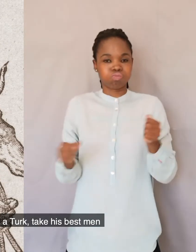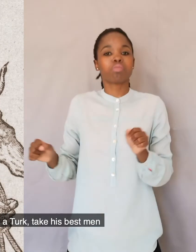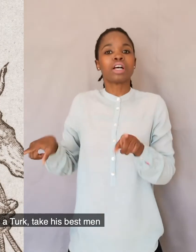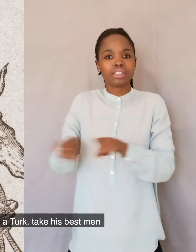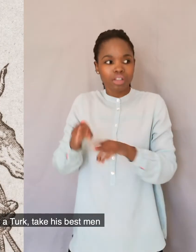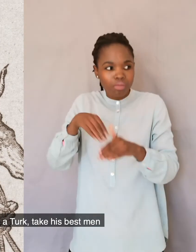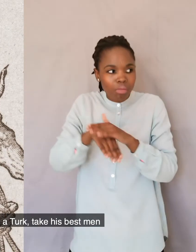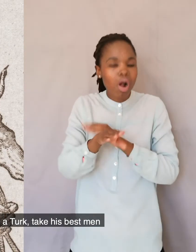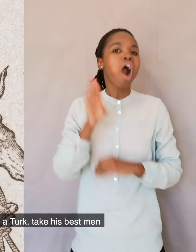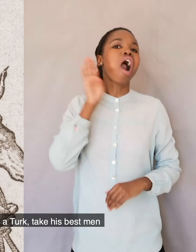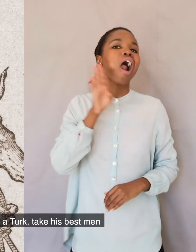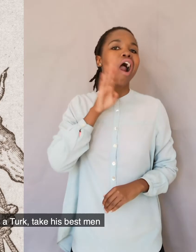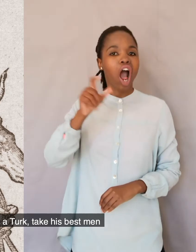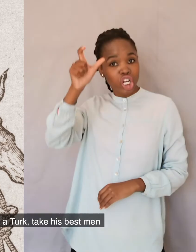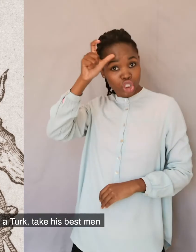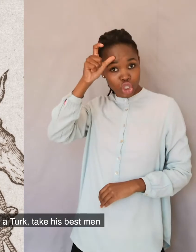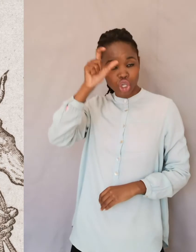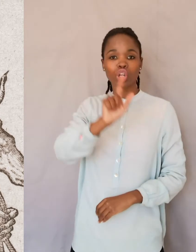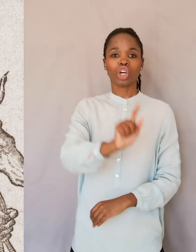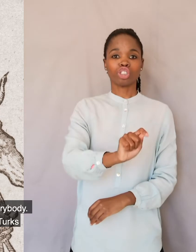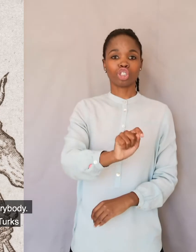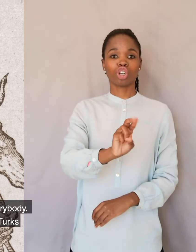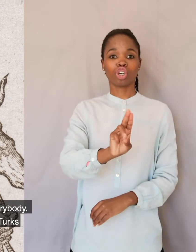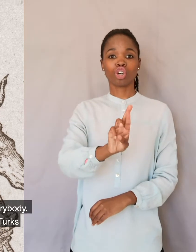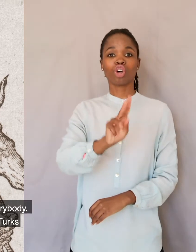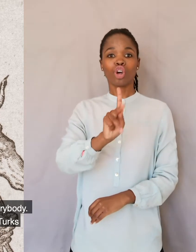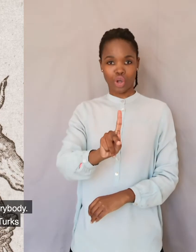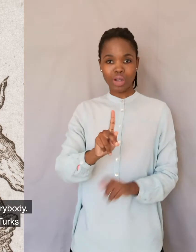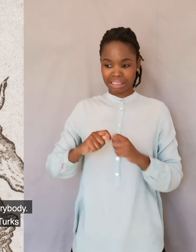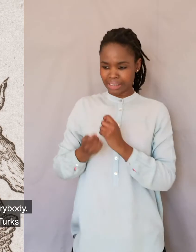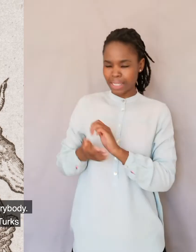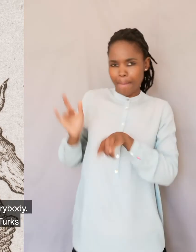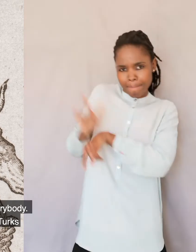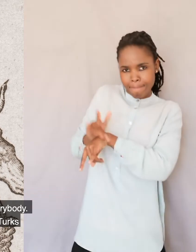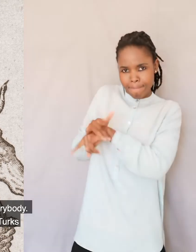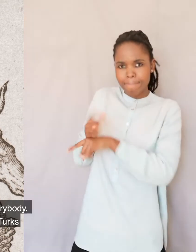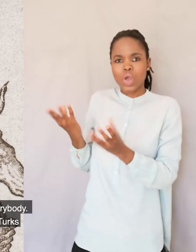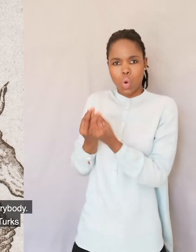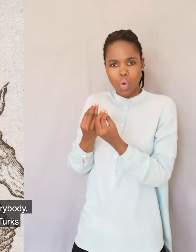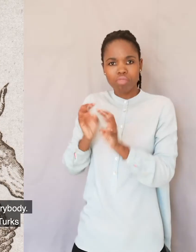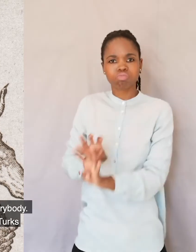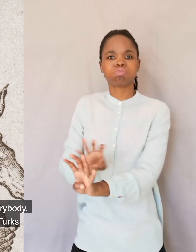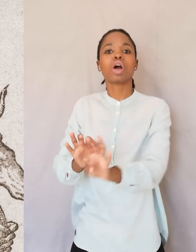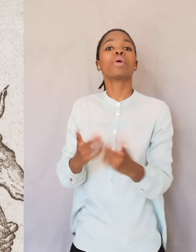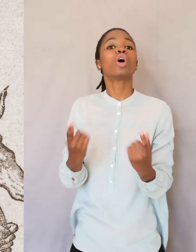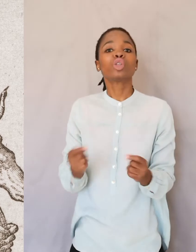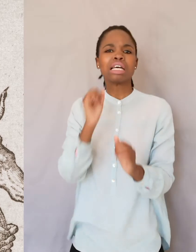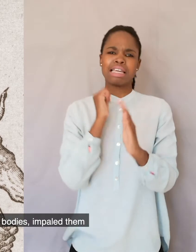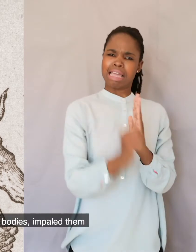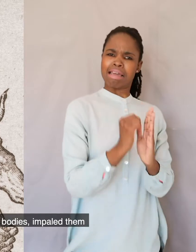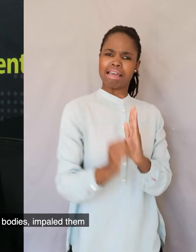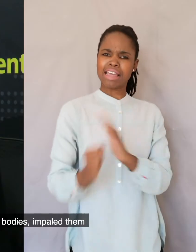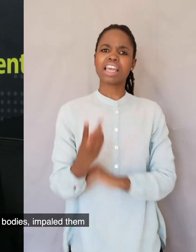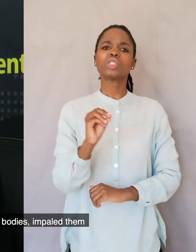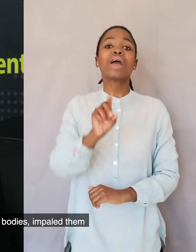infiltrate, pretending he was a Turk, take his best men, and then just kill everybody. He killed 20,000 Turks